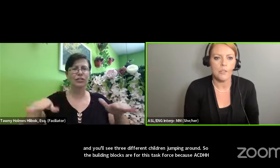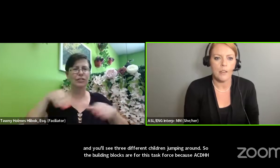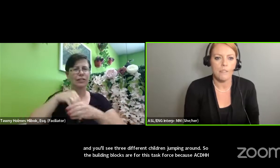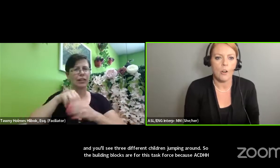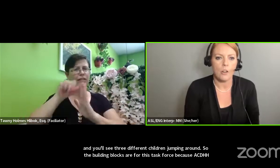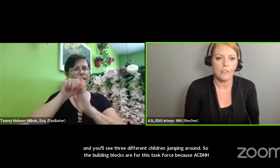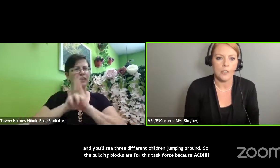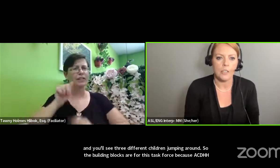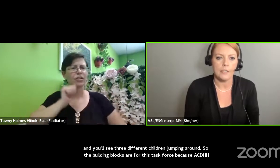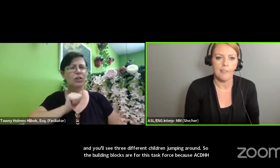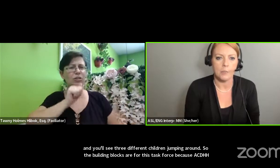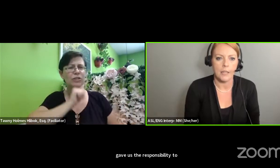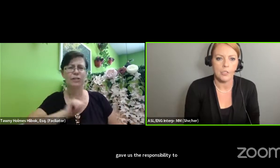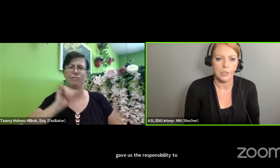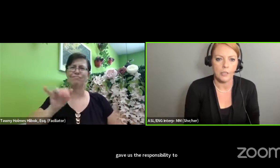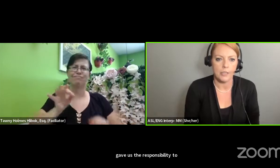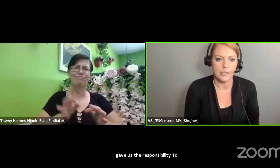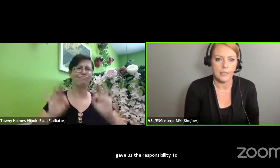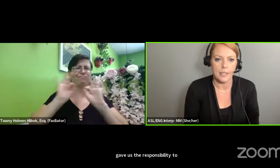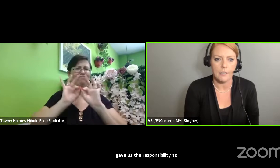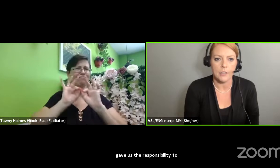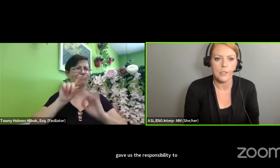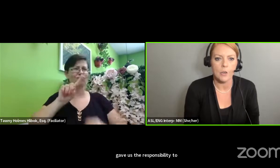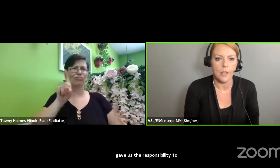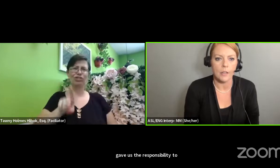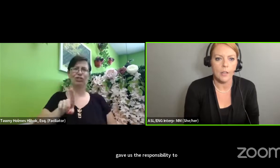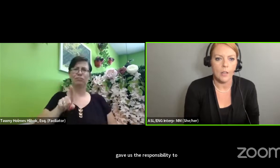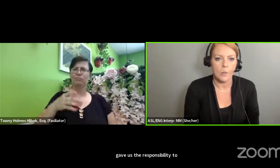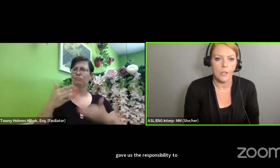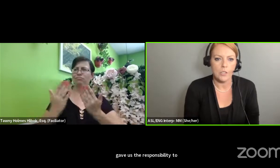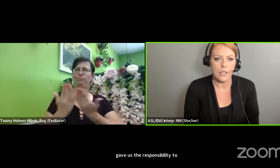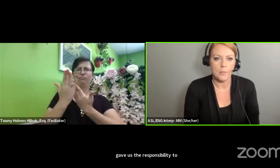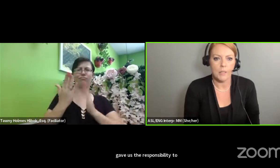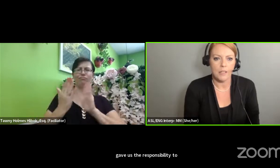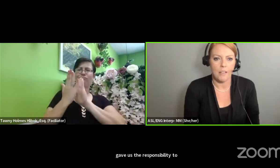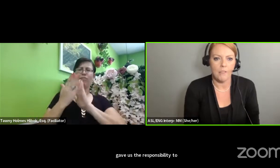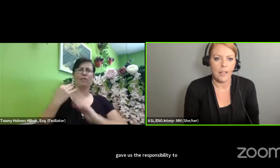needs for the deaf, hard of hearing, and deafblind children in the state of Arizona,